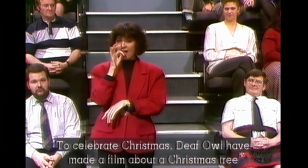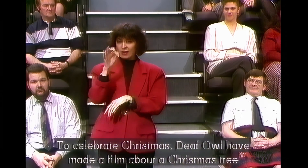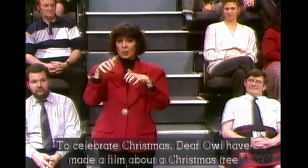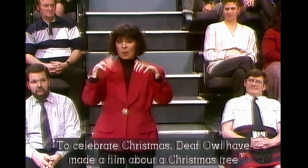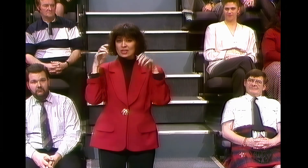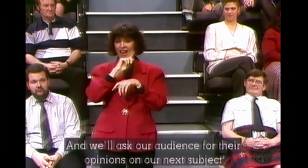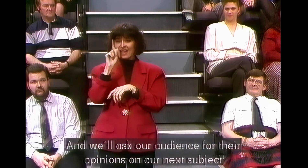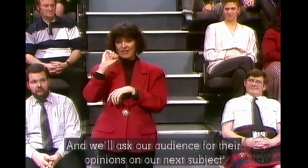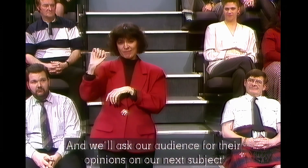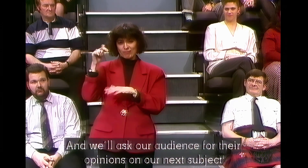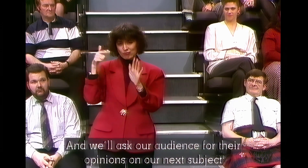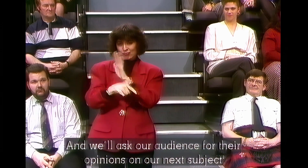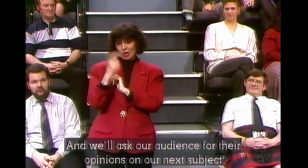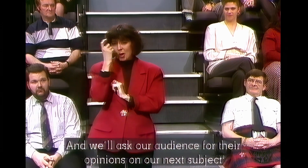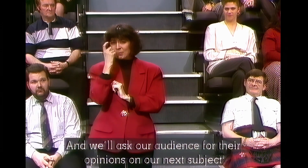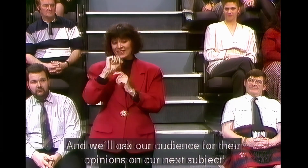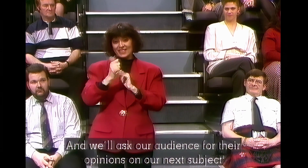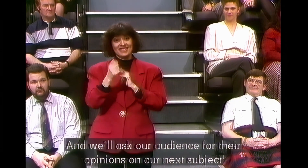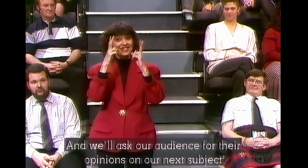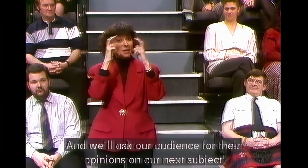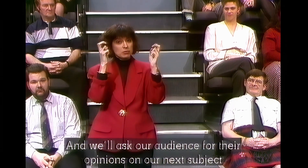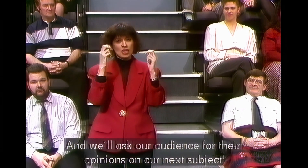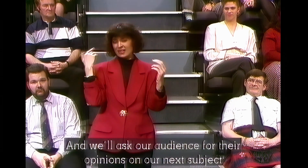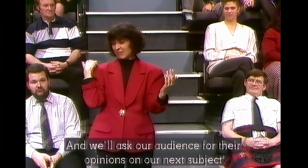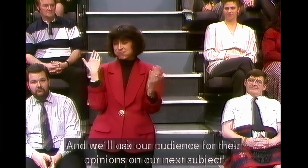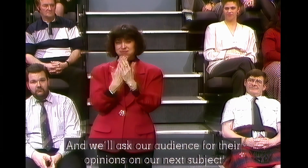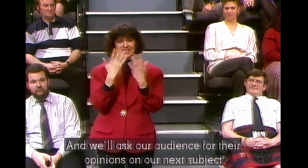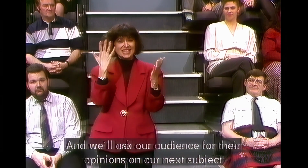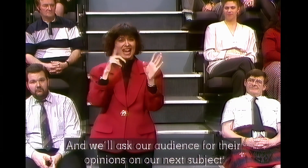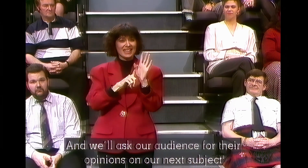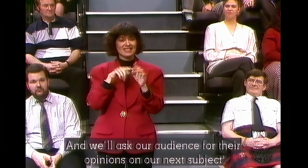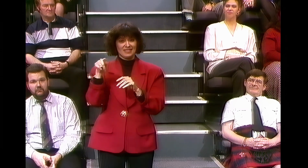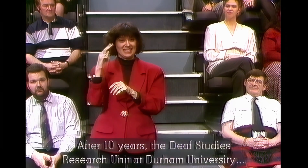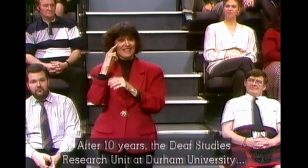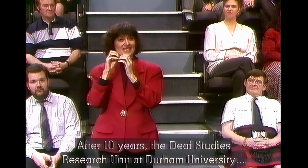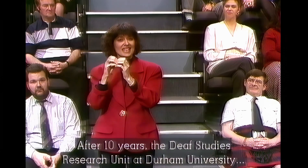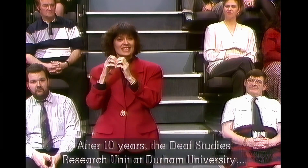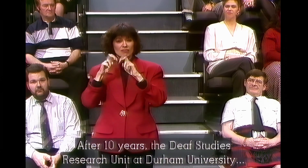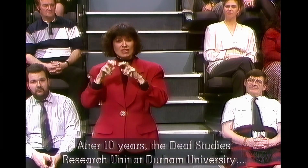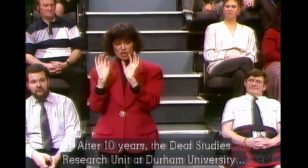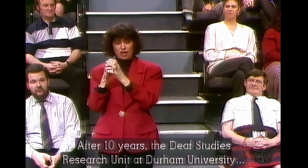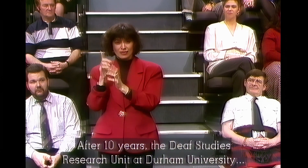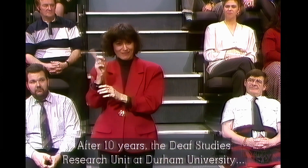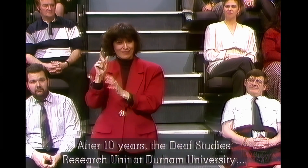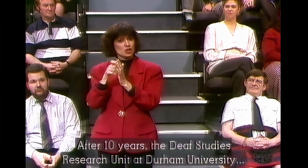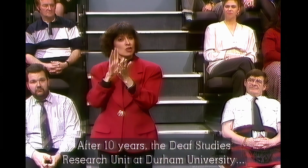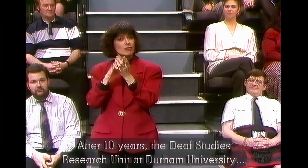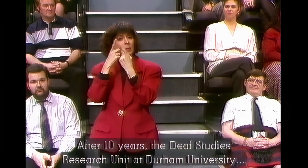tree. And later, we'll be asking our audience for their opinions on our next subject. After 10 years of hard work, the Deaf Studies